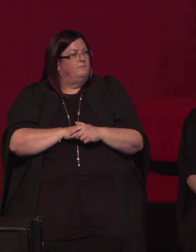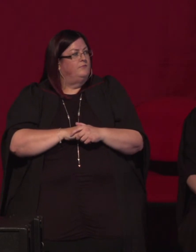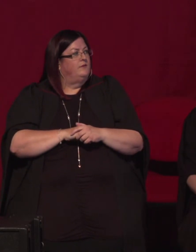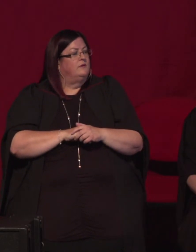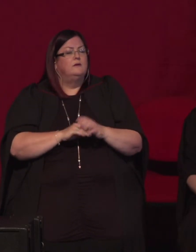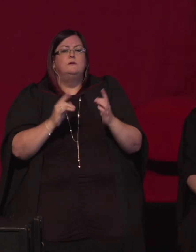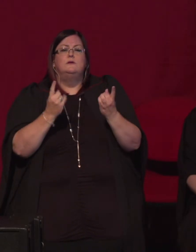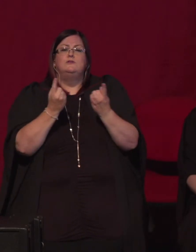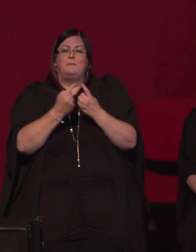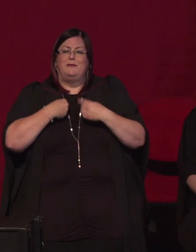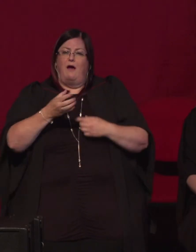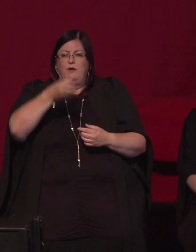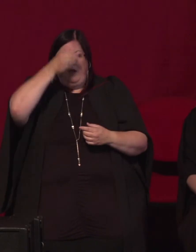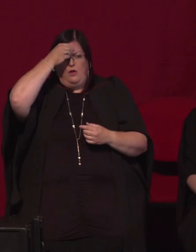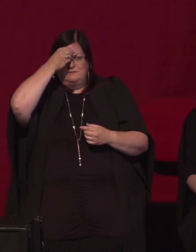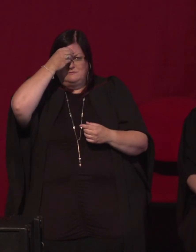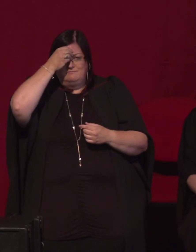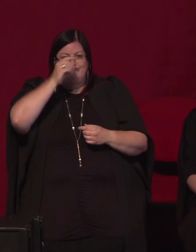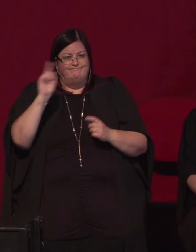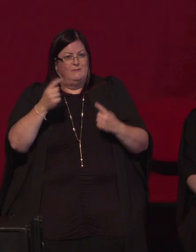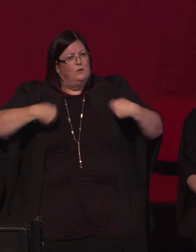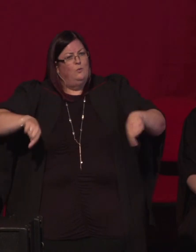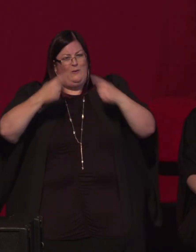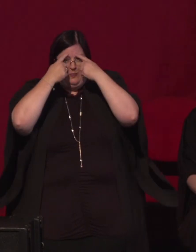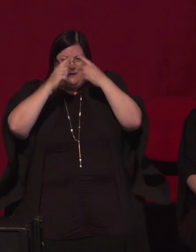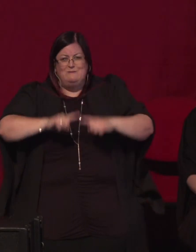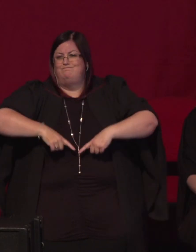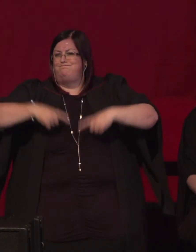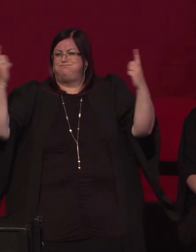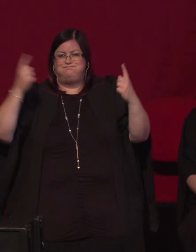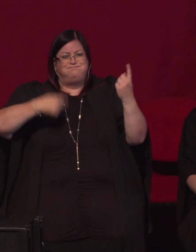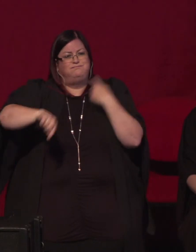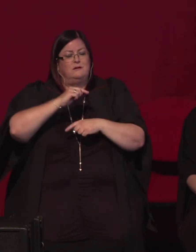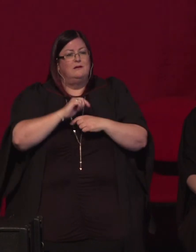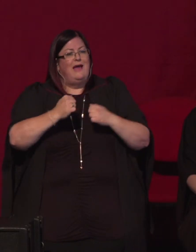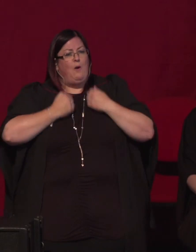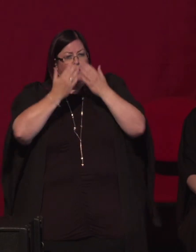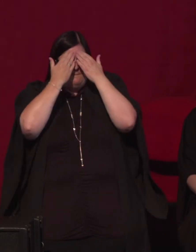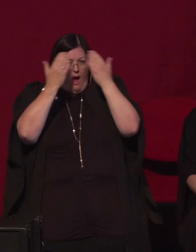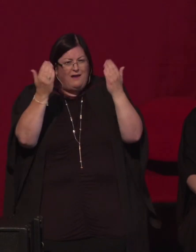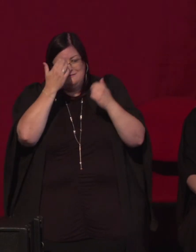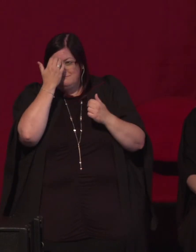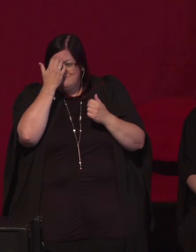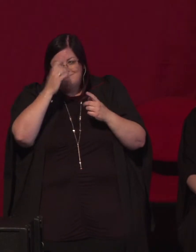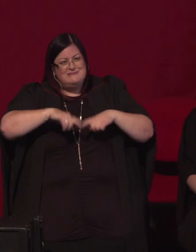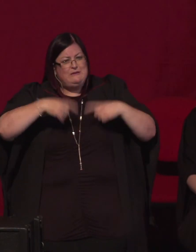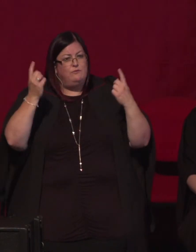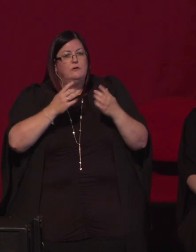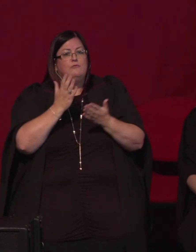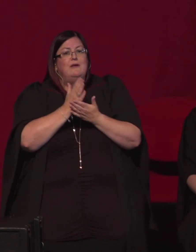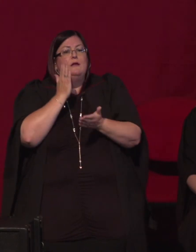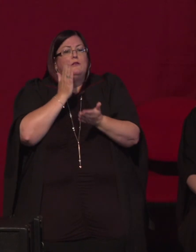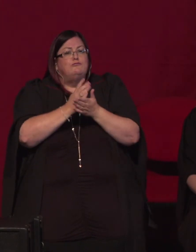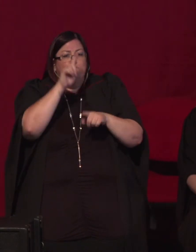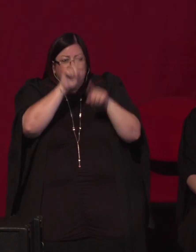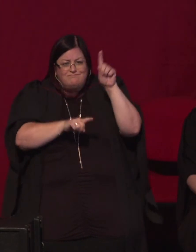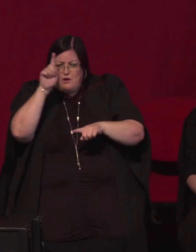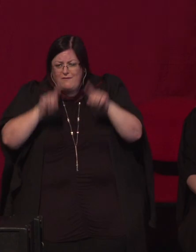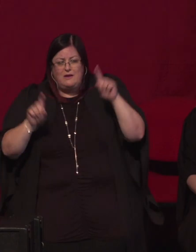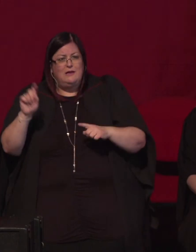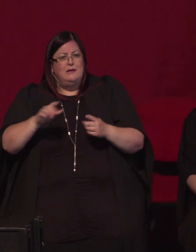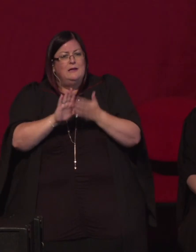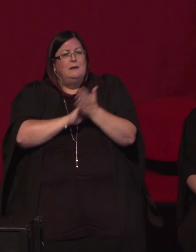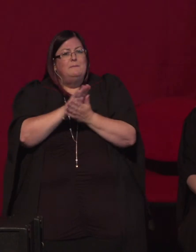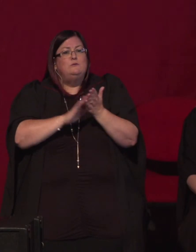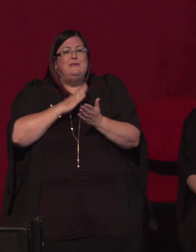Something I've learned is that we all think differently. Our minds are all very different, and the true meaning of diversity is harnessing all the